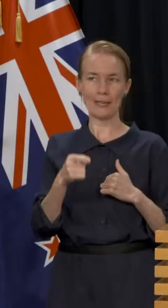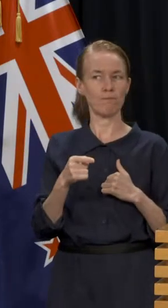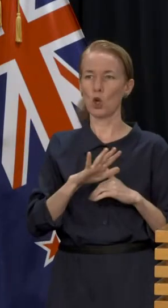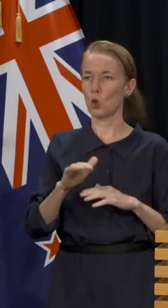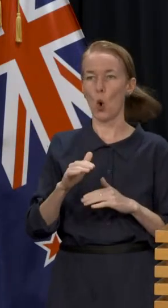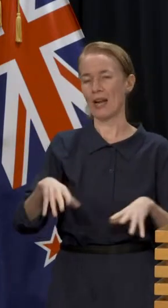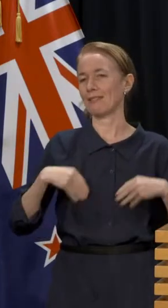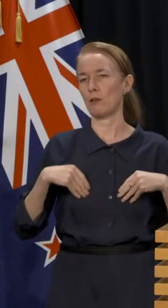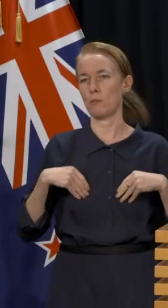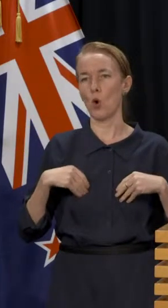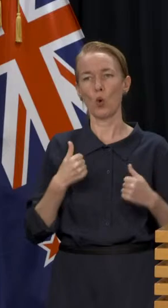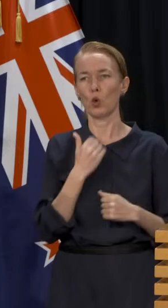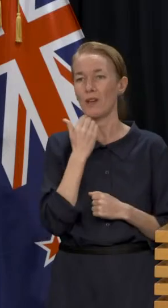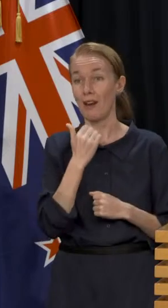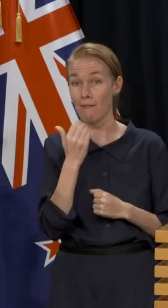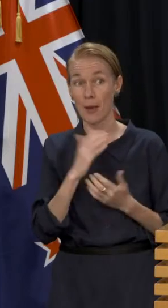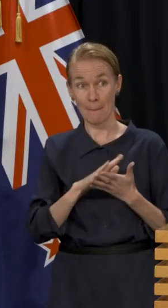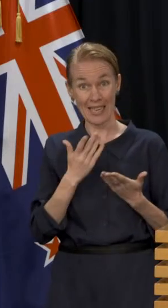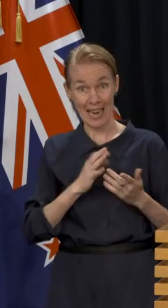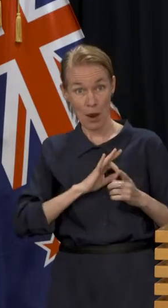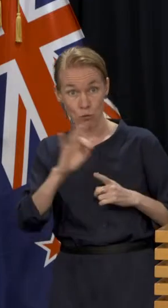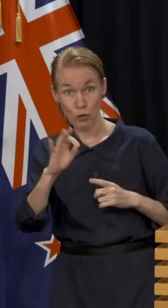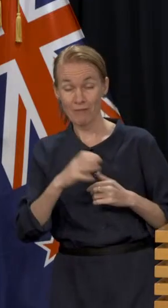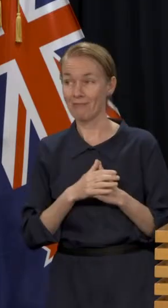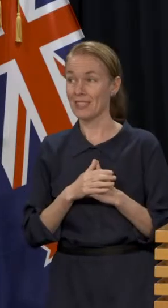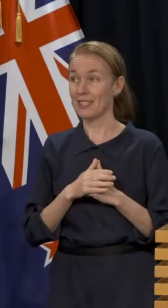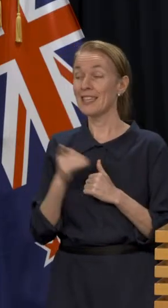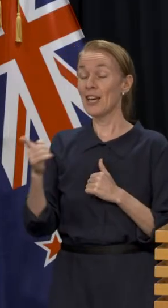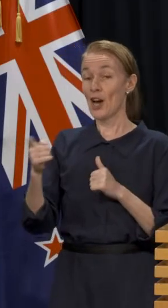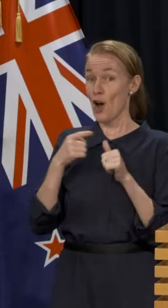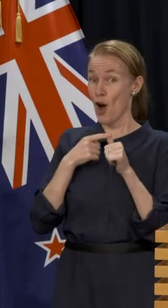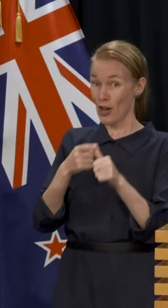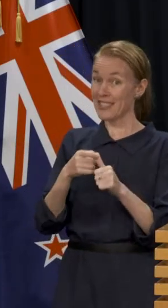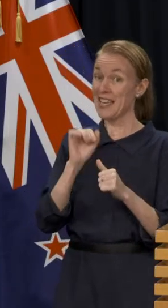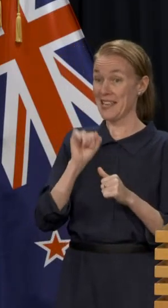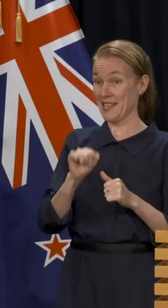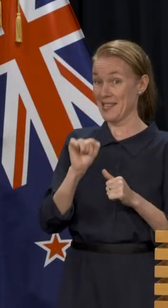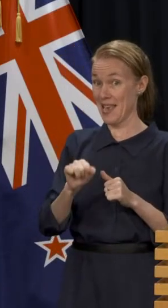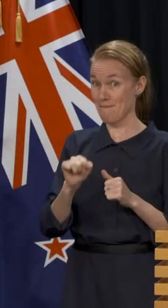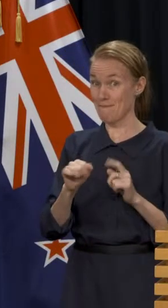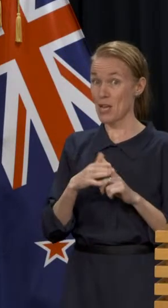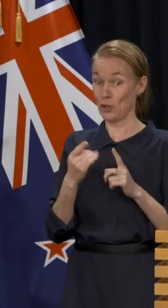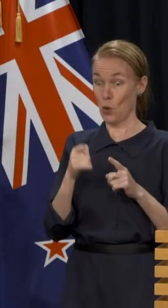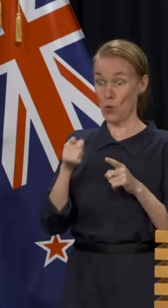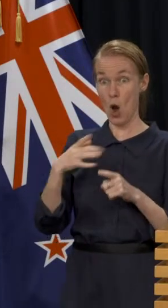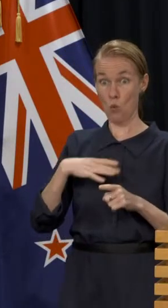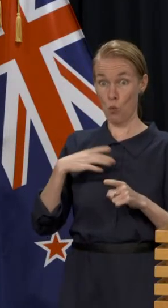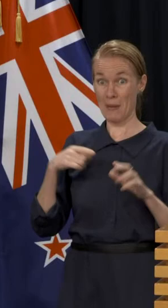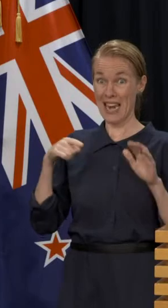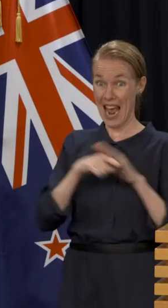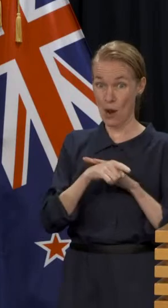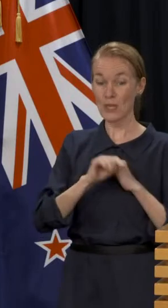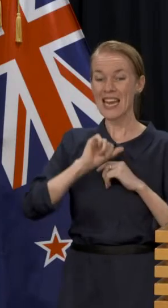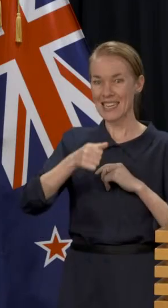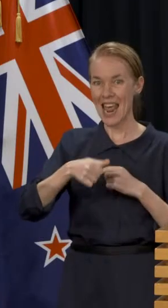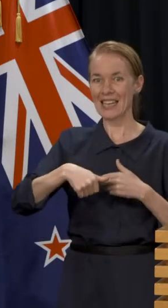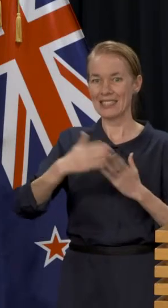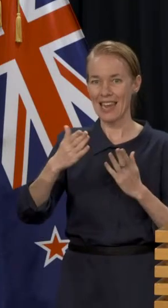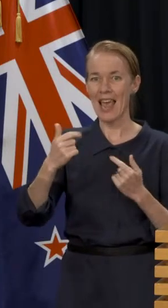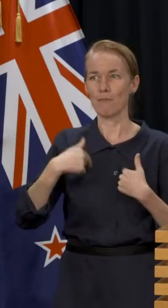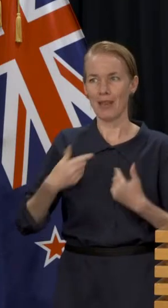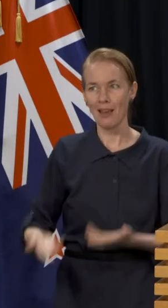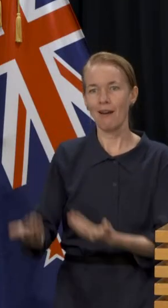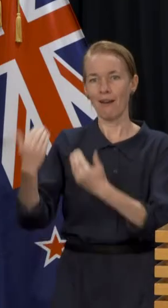you may recall, I think that was the day after that I became the Minister of Health, and that was one of the things that we had a discussion about very early on, about making sure